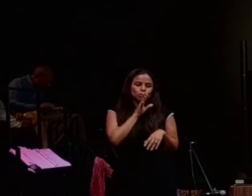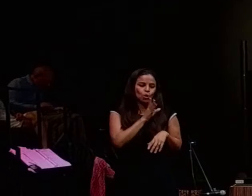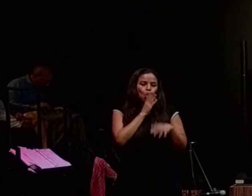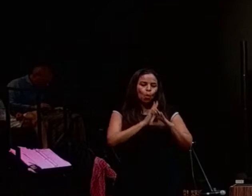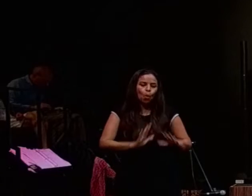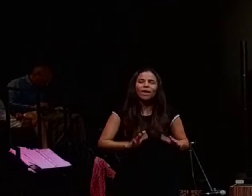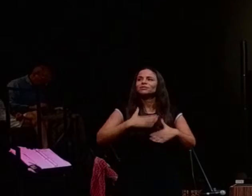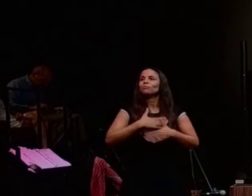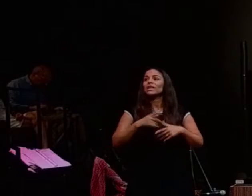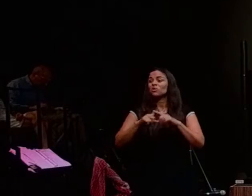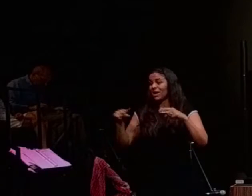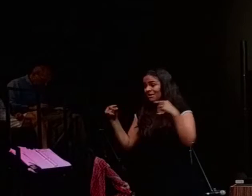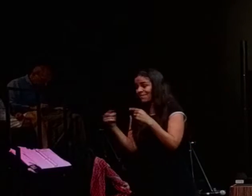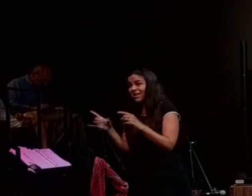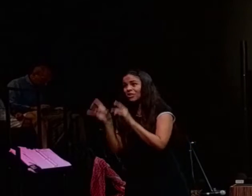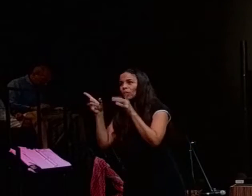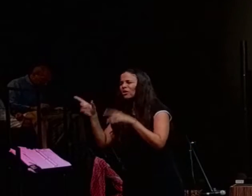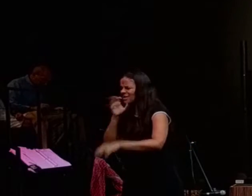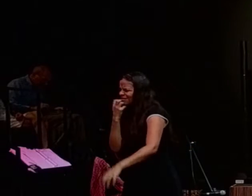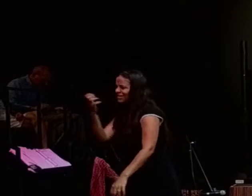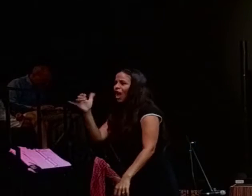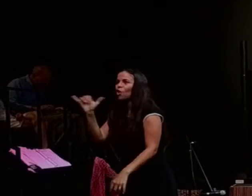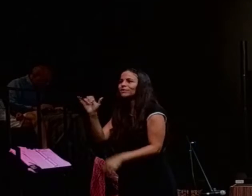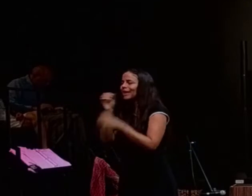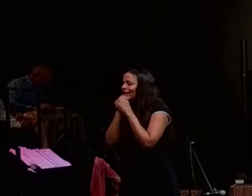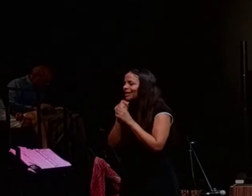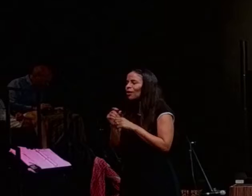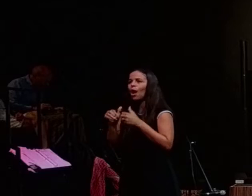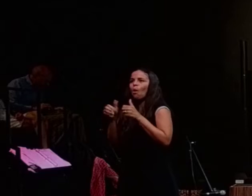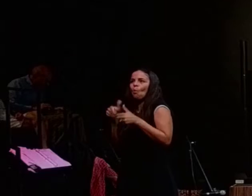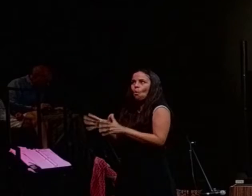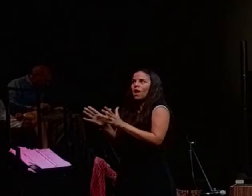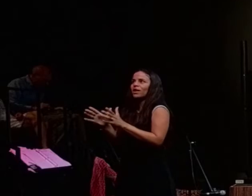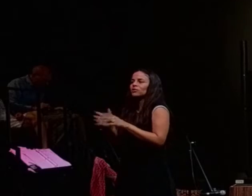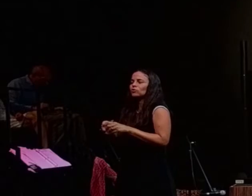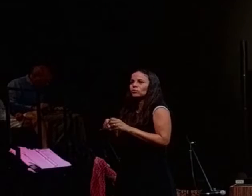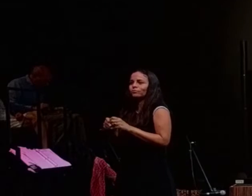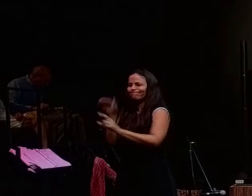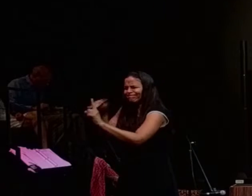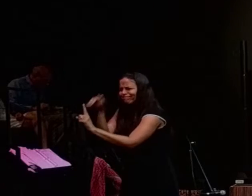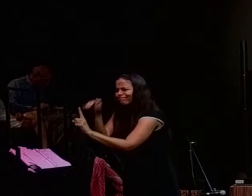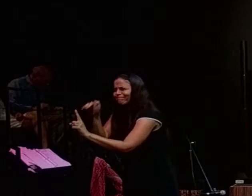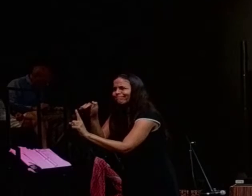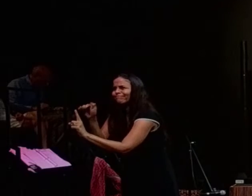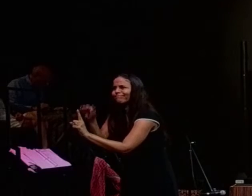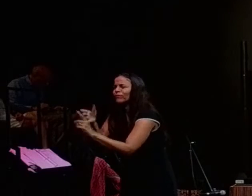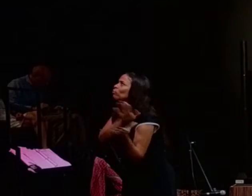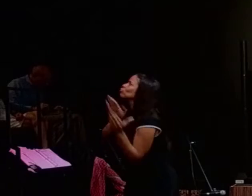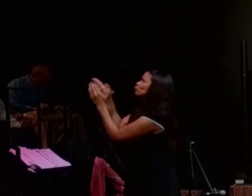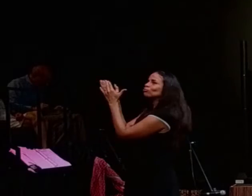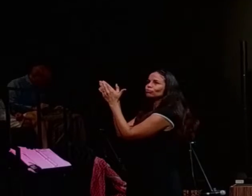our conscience, but shouts in our pain. It is His megaphone to rouse a deaf world." It can be argued